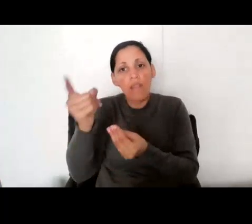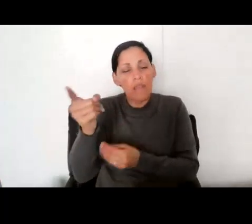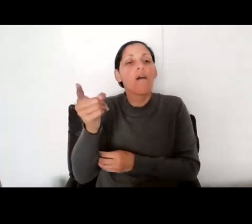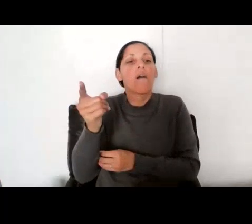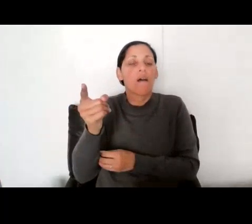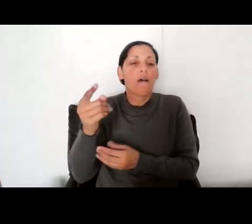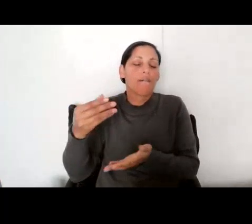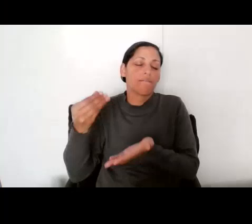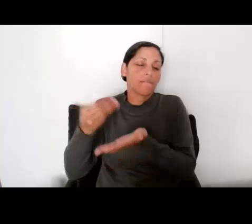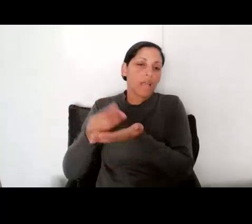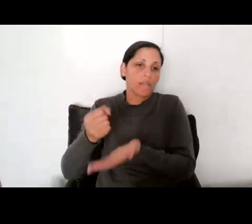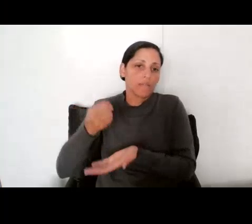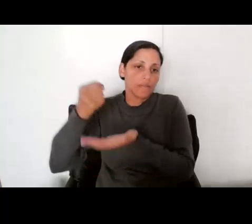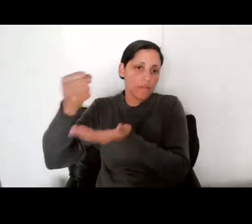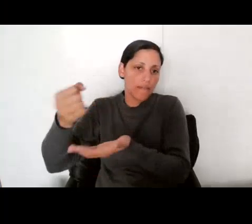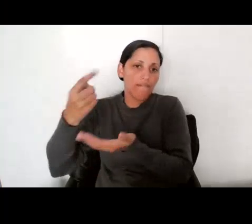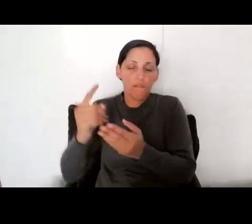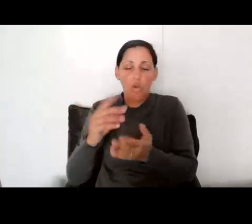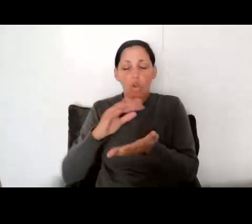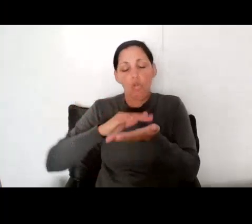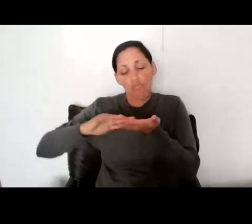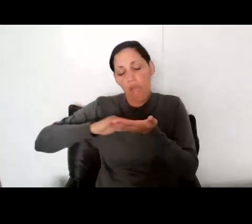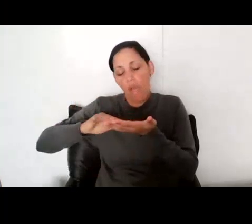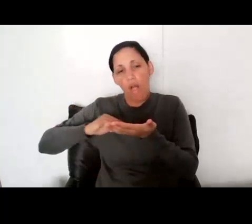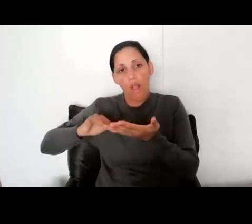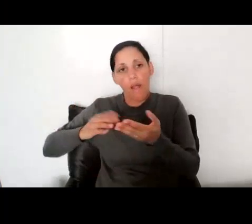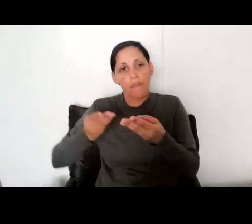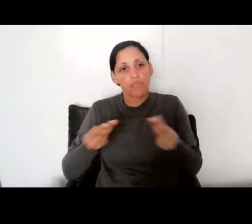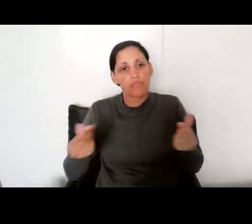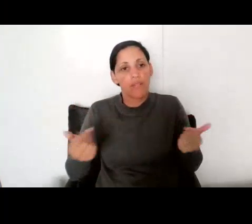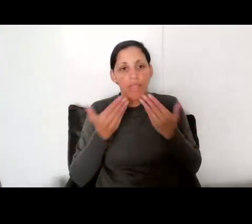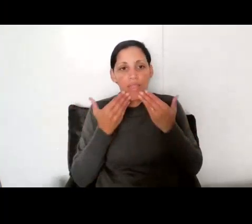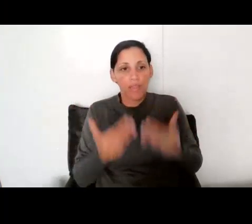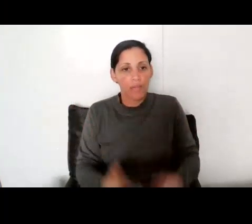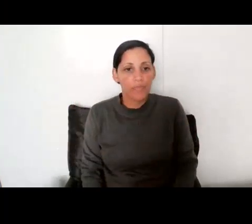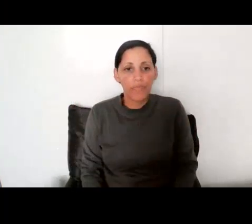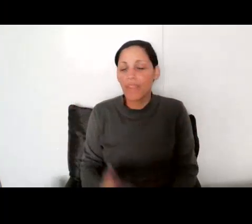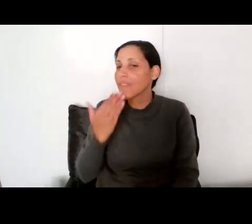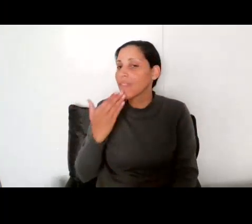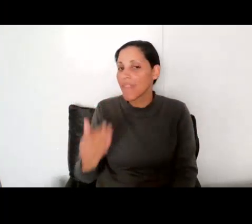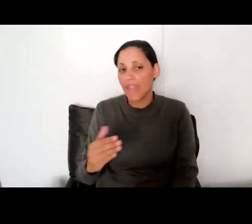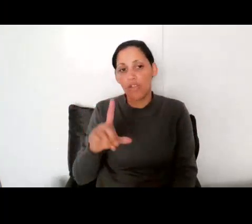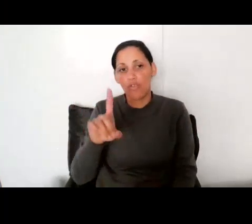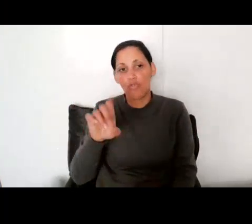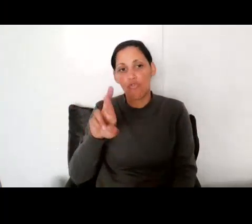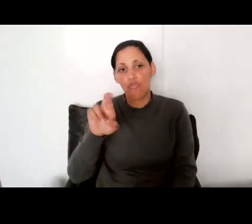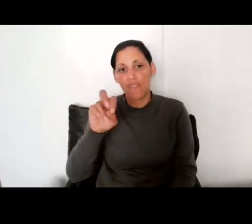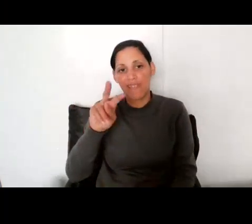learning materials. Thank you. Thanks, Doreen. And you see, the body system you spoke about in terms of,